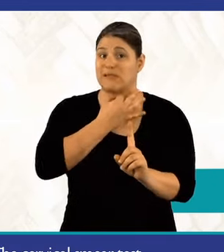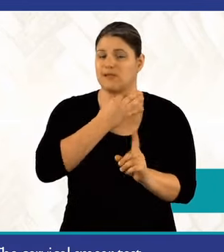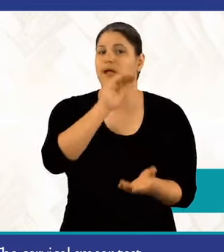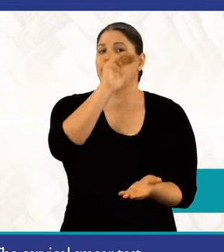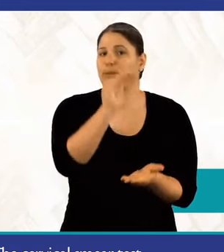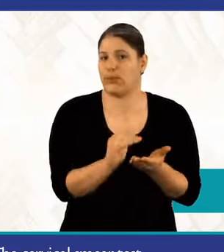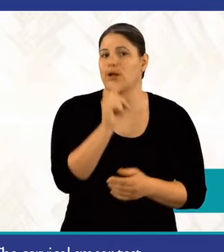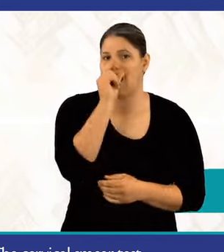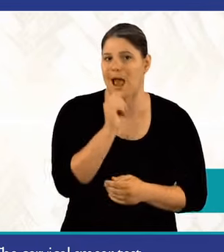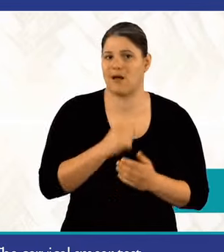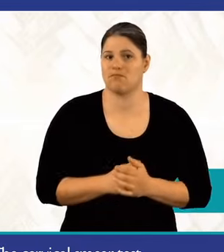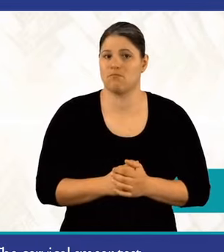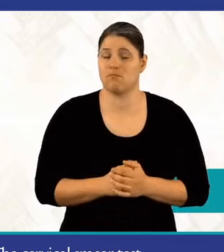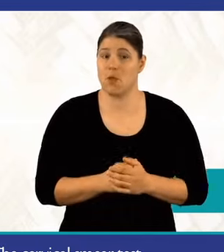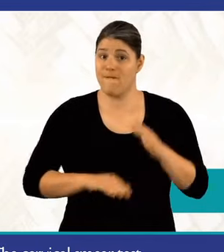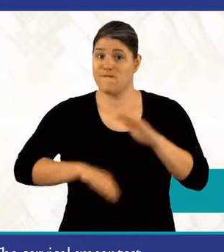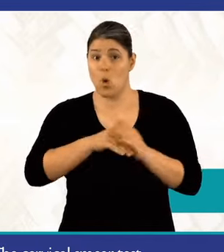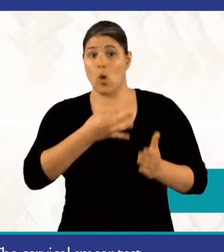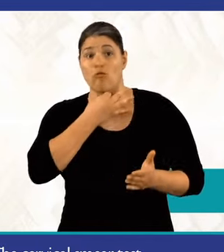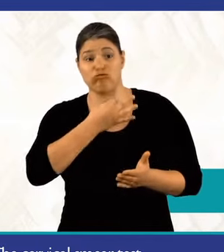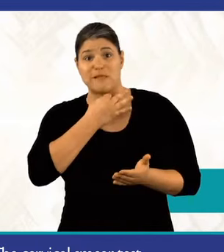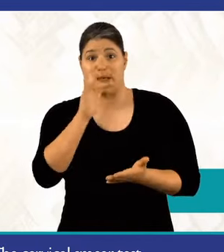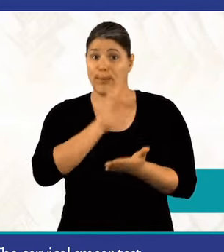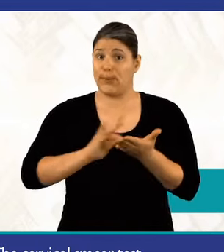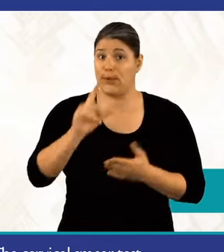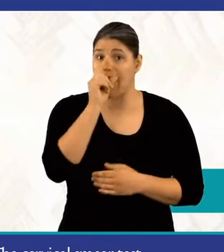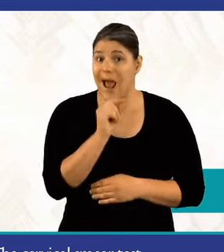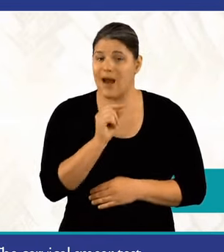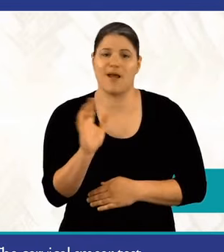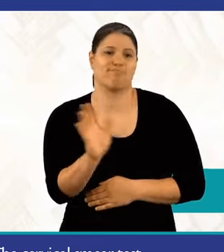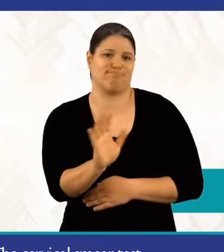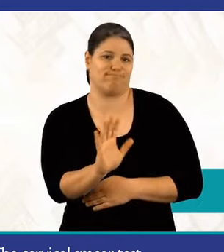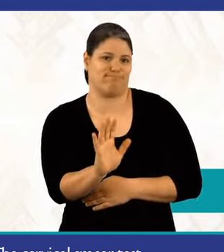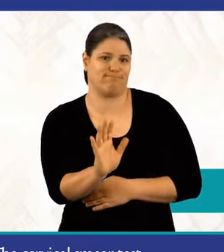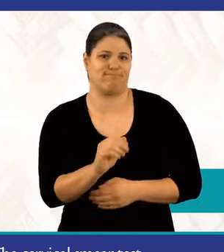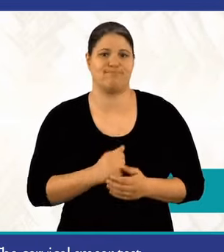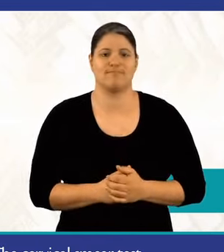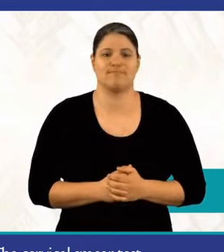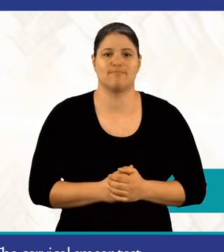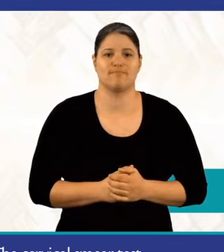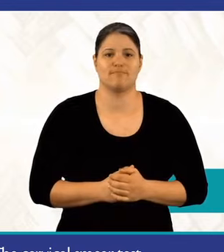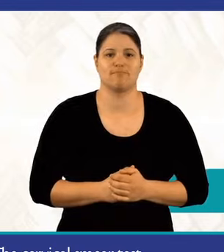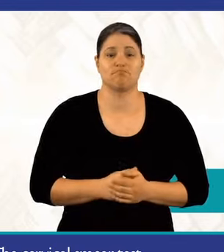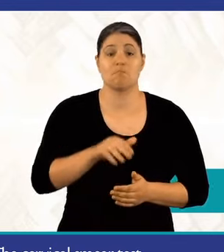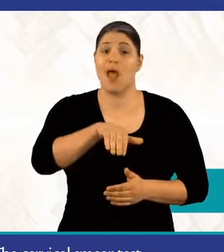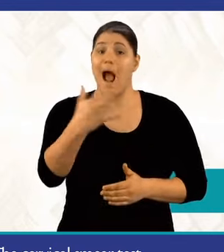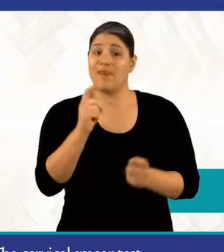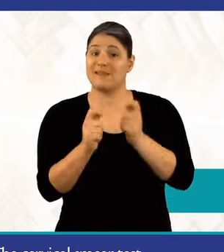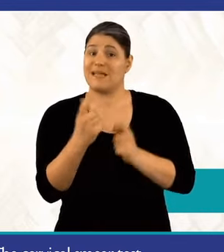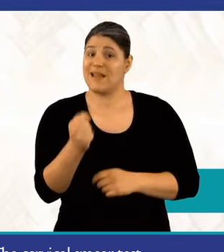While the risk of cervical cancer can be reduced, it cannot be eliminated by screening. Other